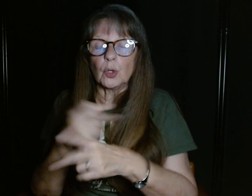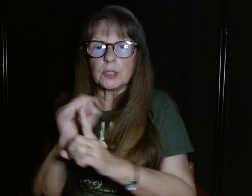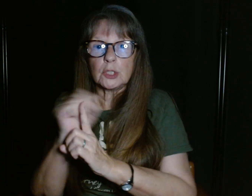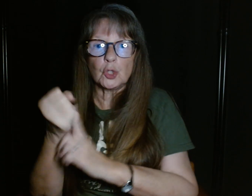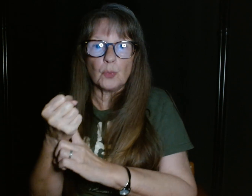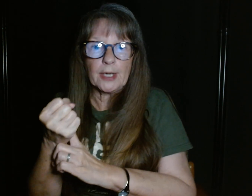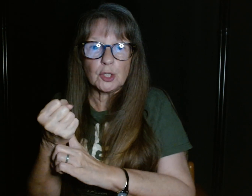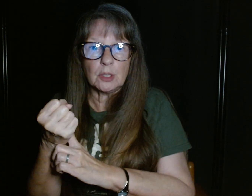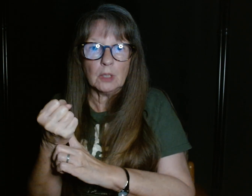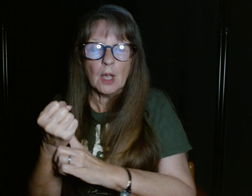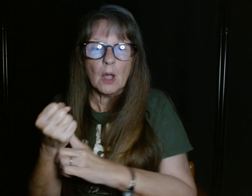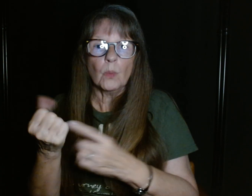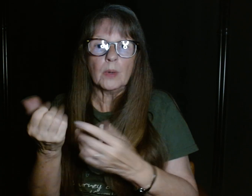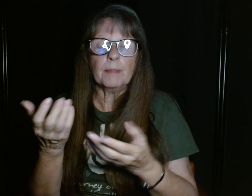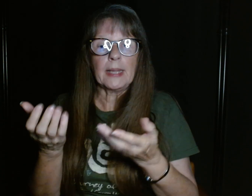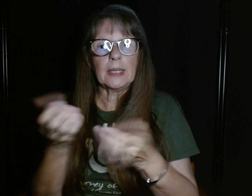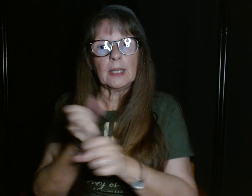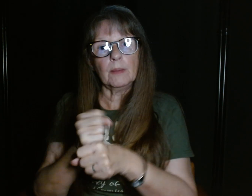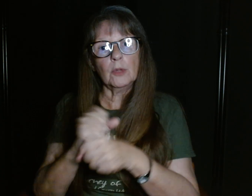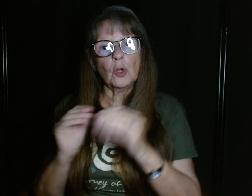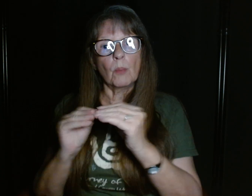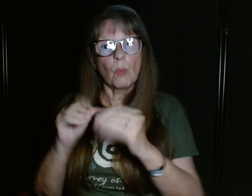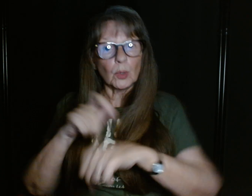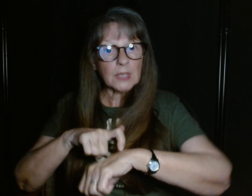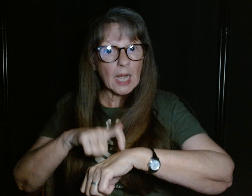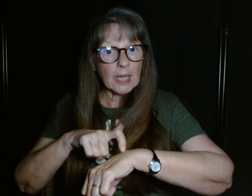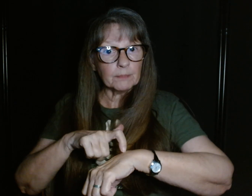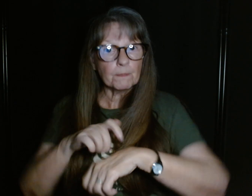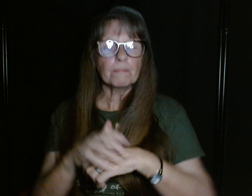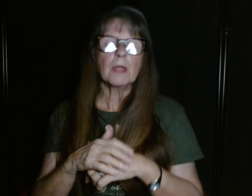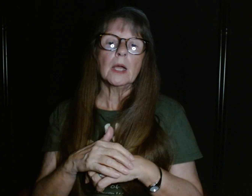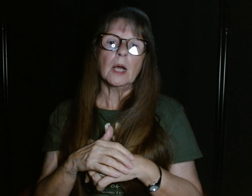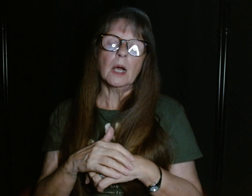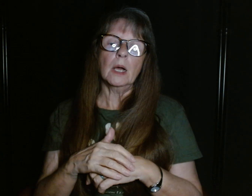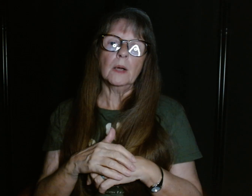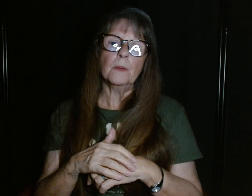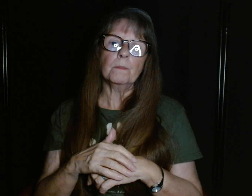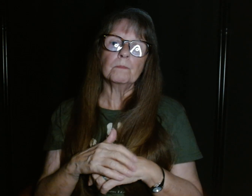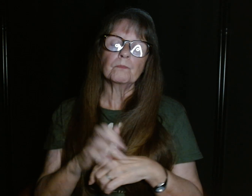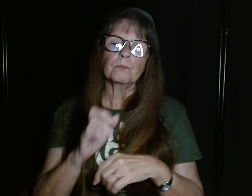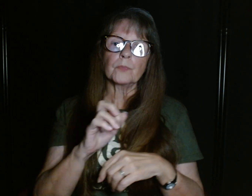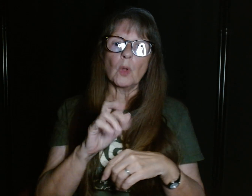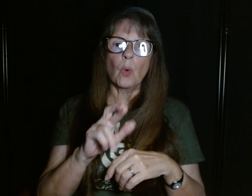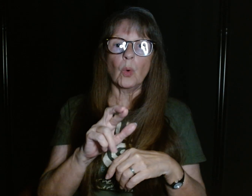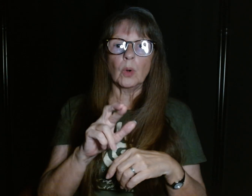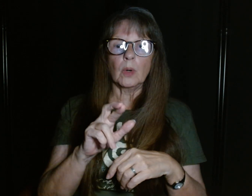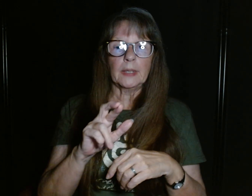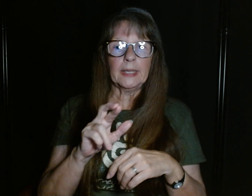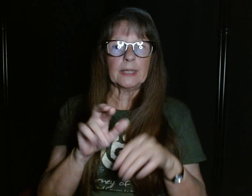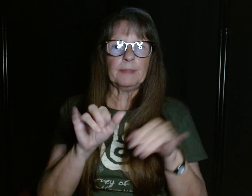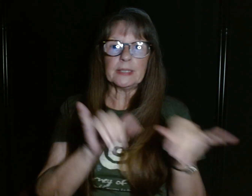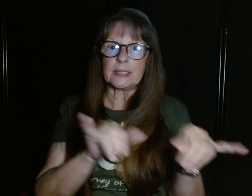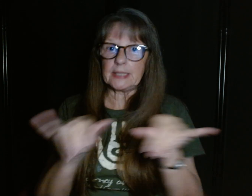worst situation would make it, more time. Um, or it could be the